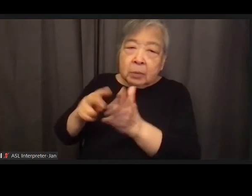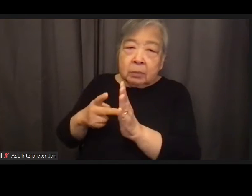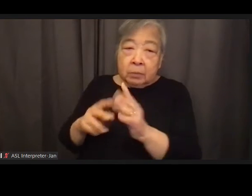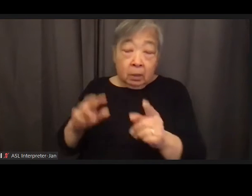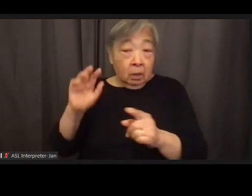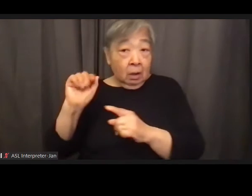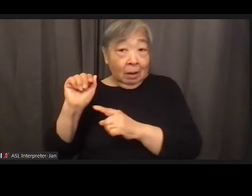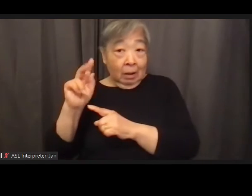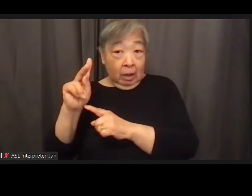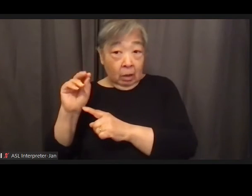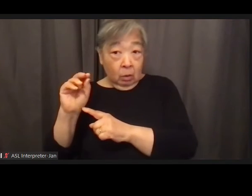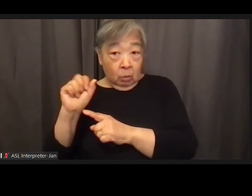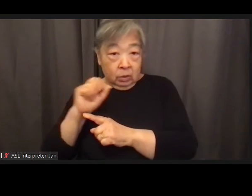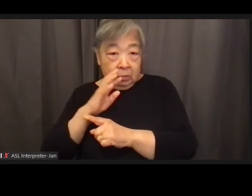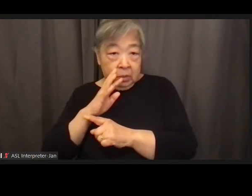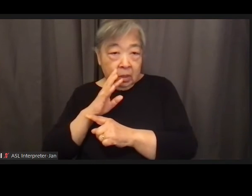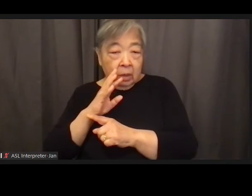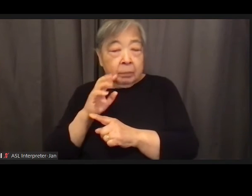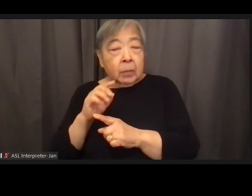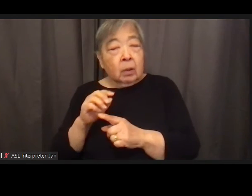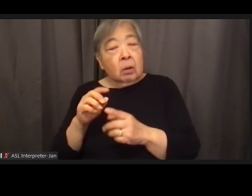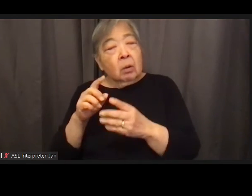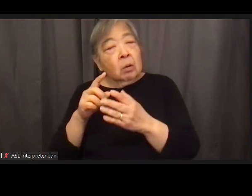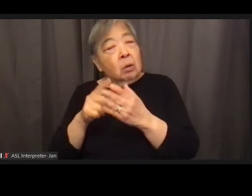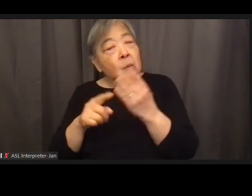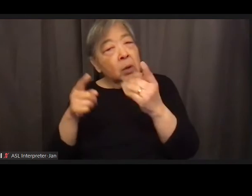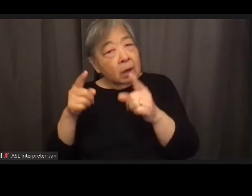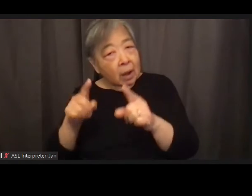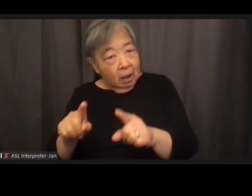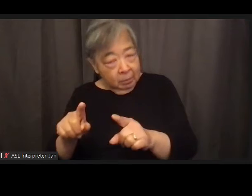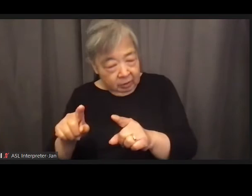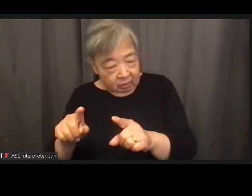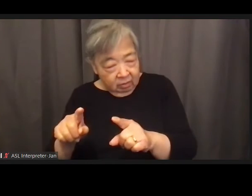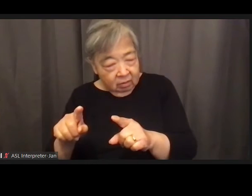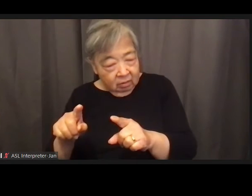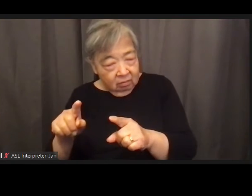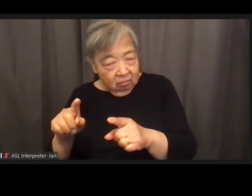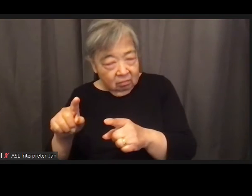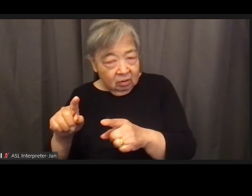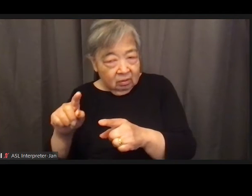What happened there is, to add to what Lina said,